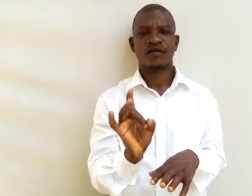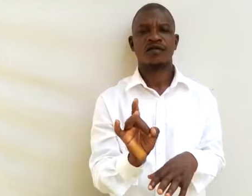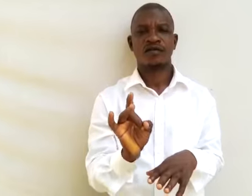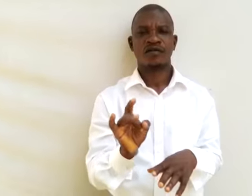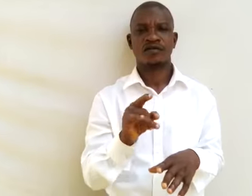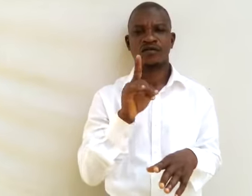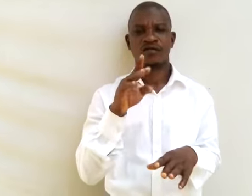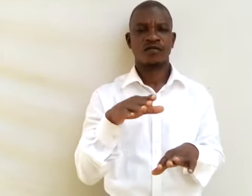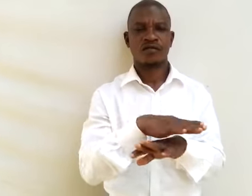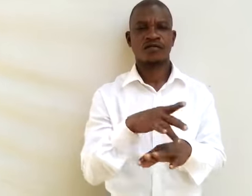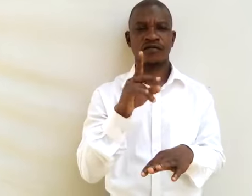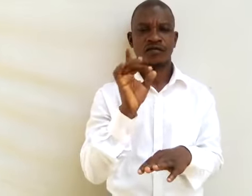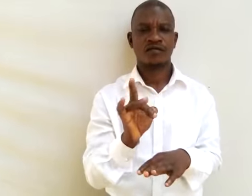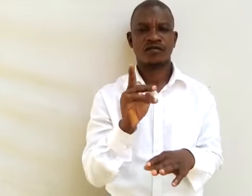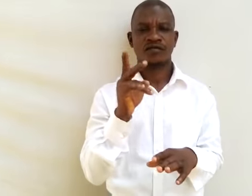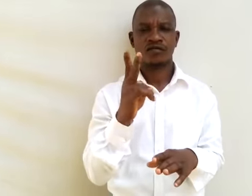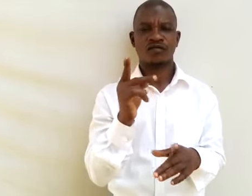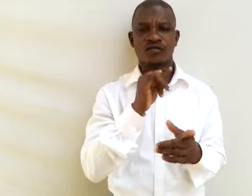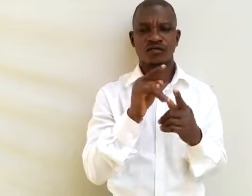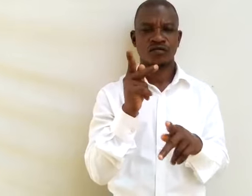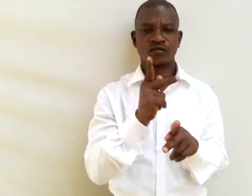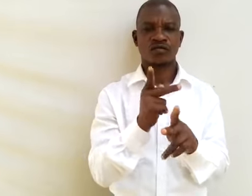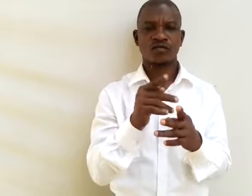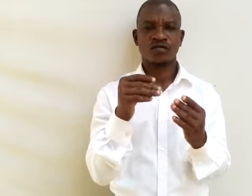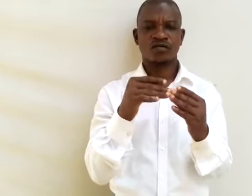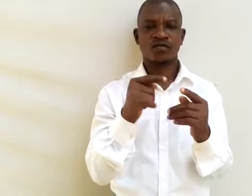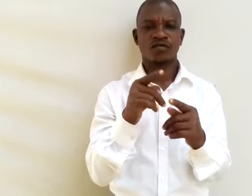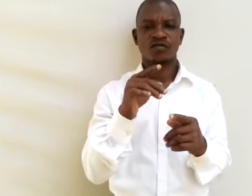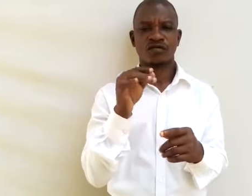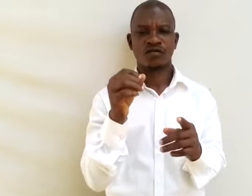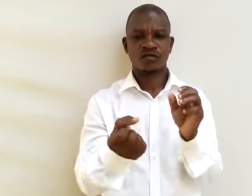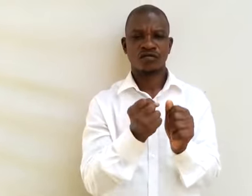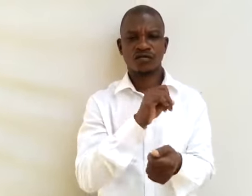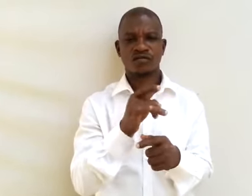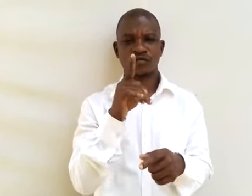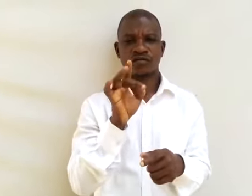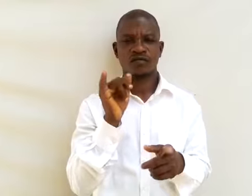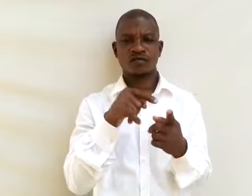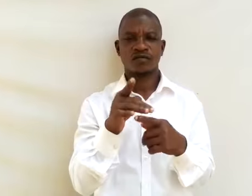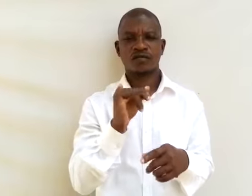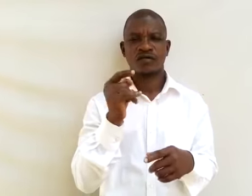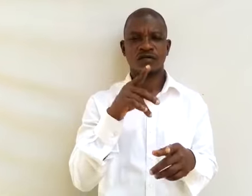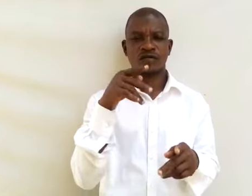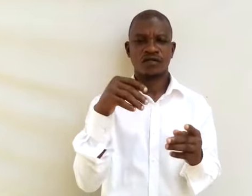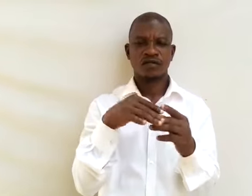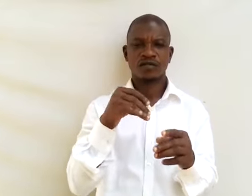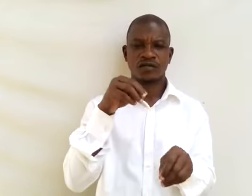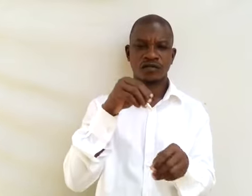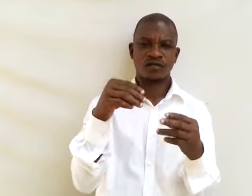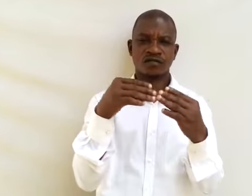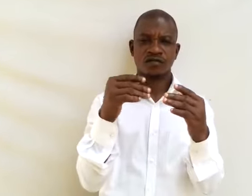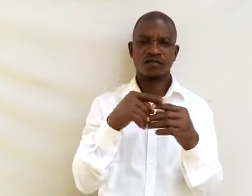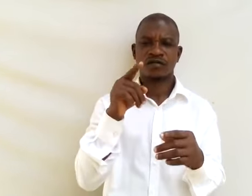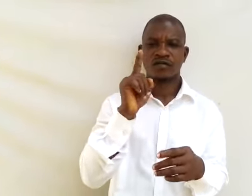1 over 2 is equal to K. Substitute 1 over 2 for K in equation 1. Therefore,